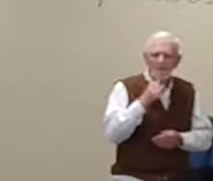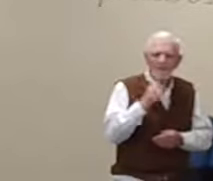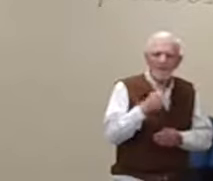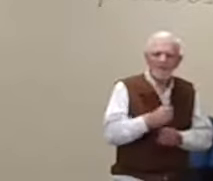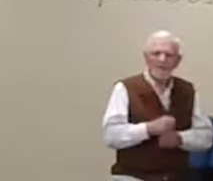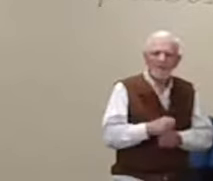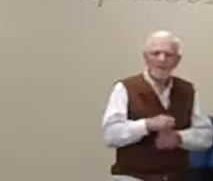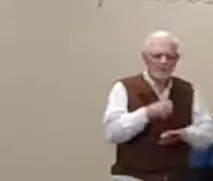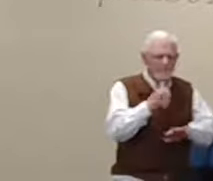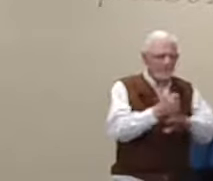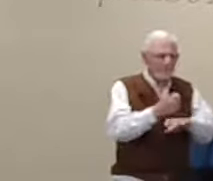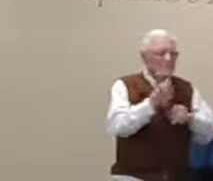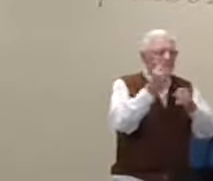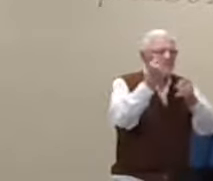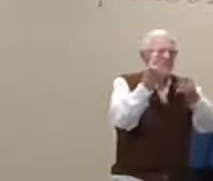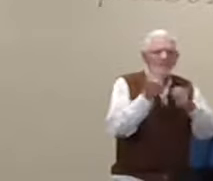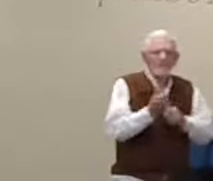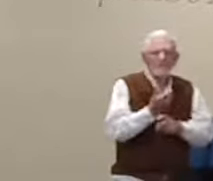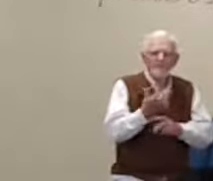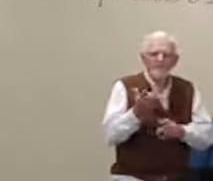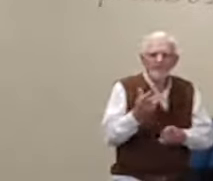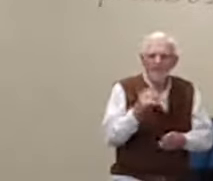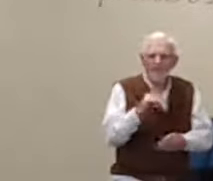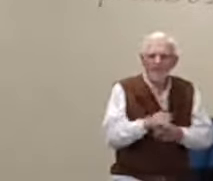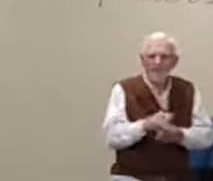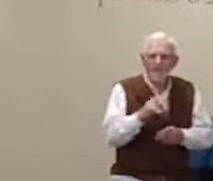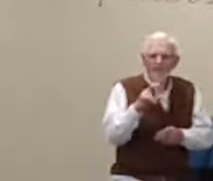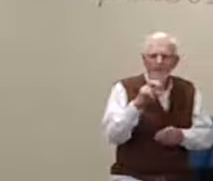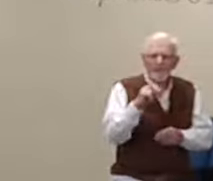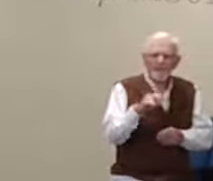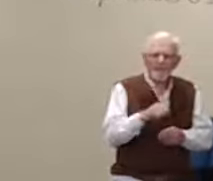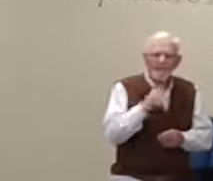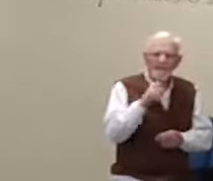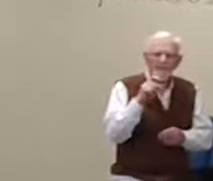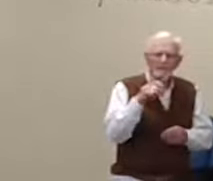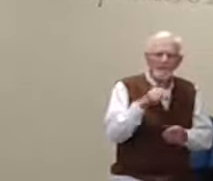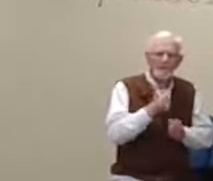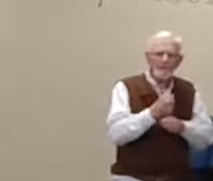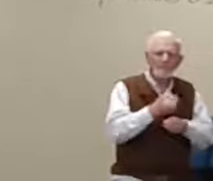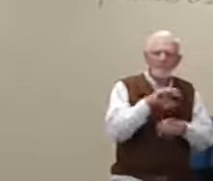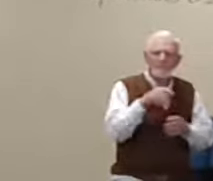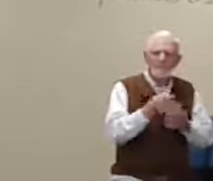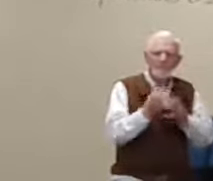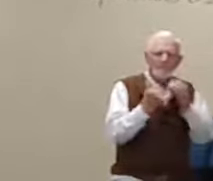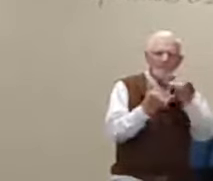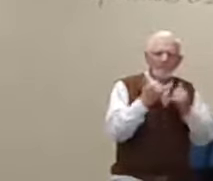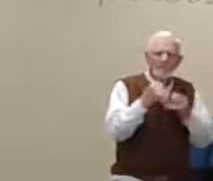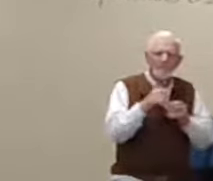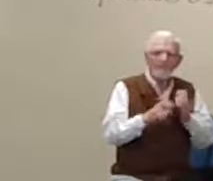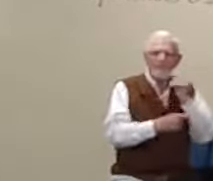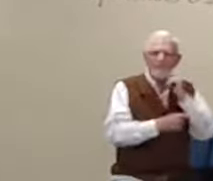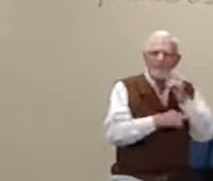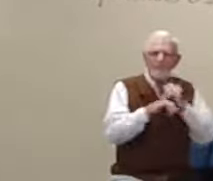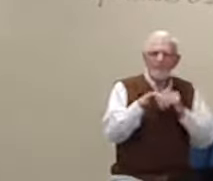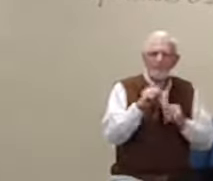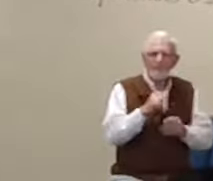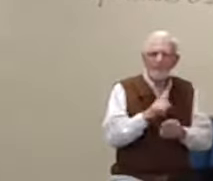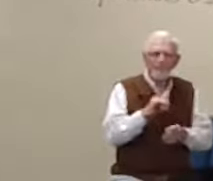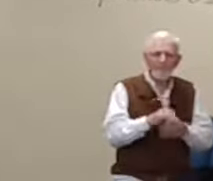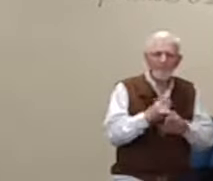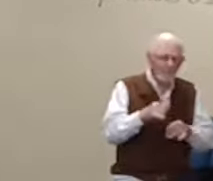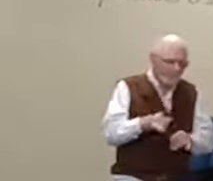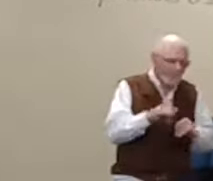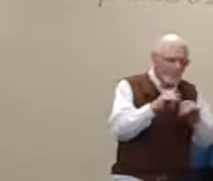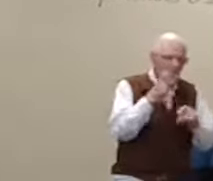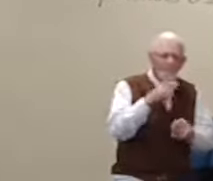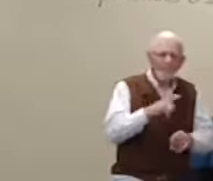You got it all set up. By the time you're 30, you don't have to make all the mistakes. And the temptation is whether you're going to continue for the